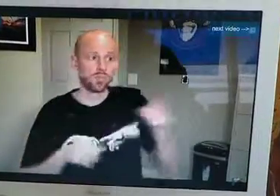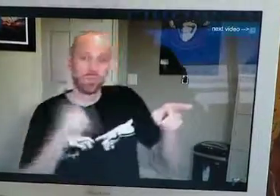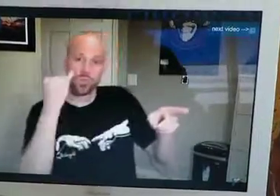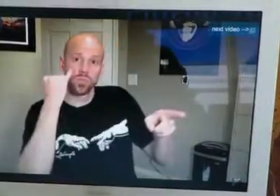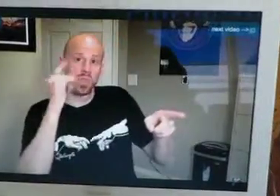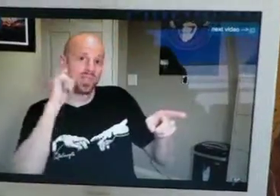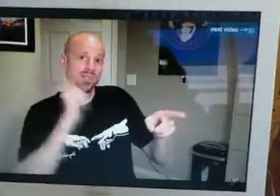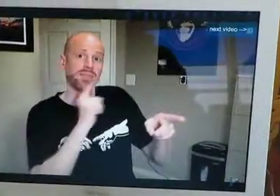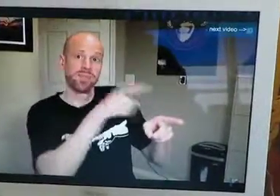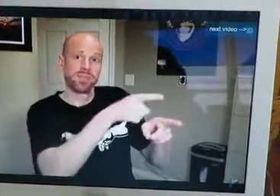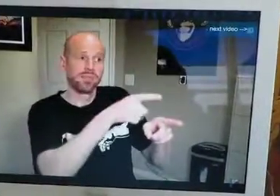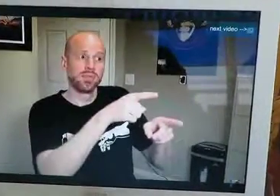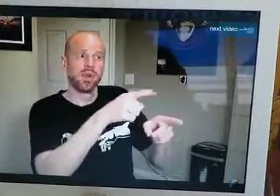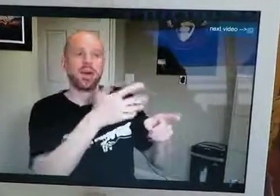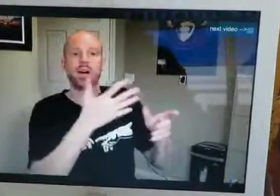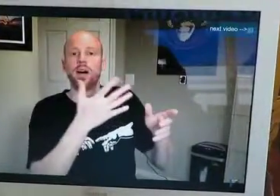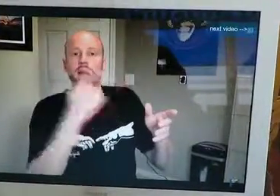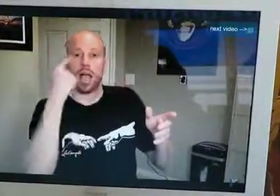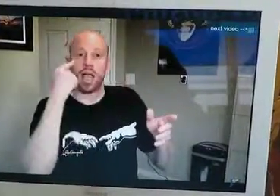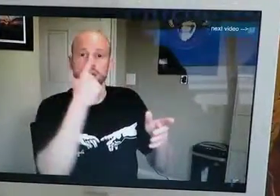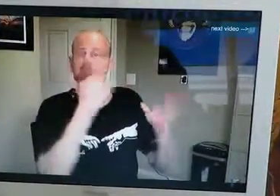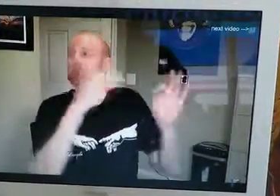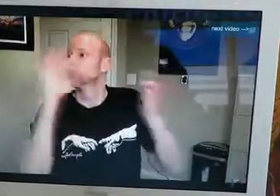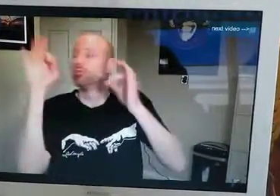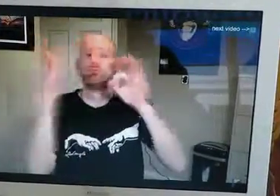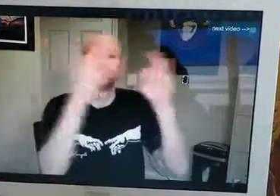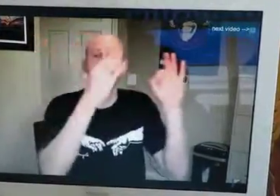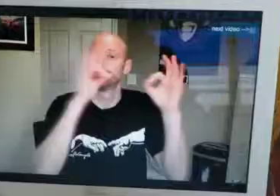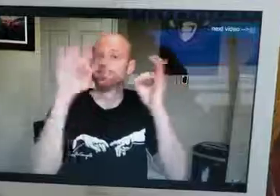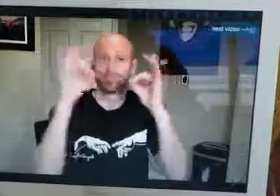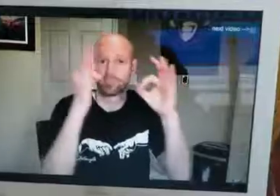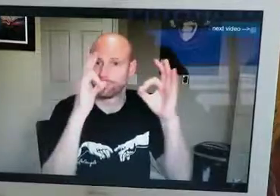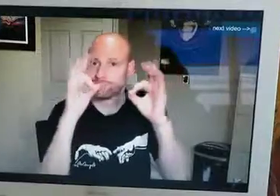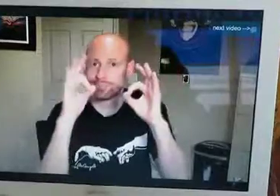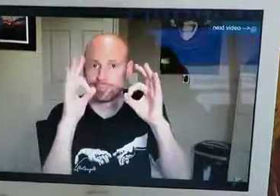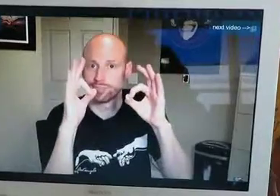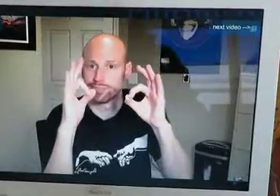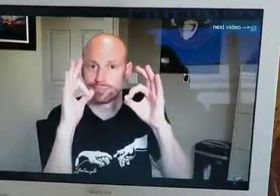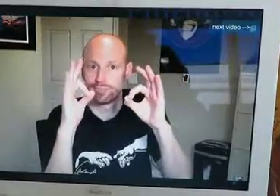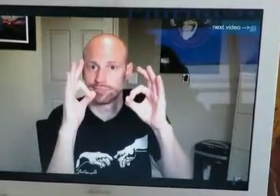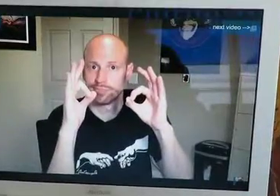their opinions. If the deaf eye contact moves around